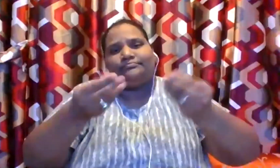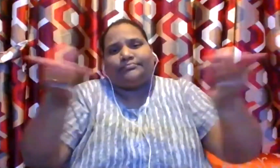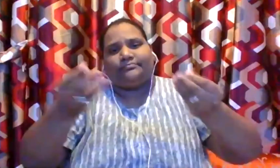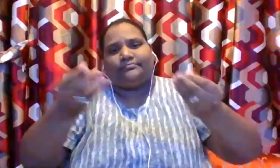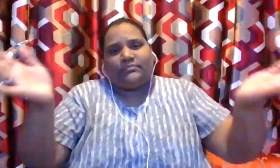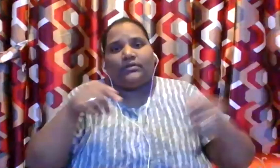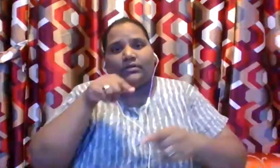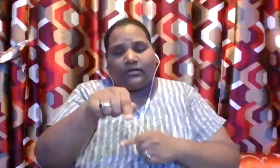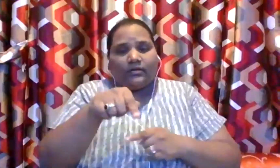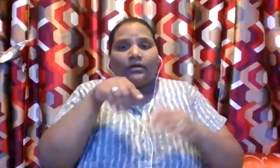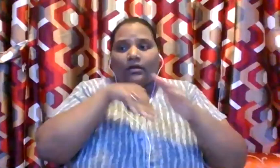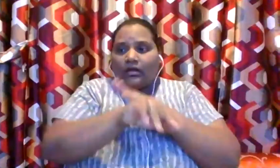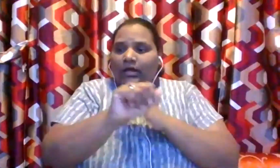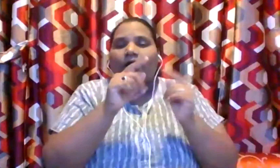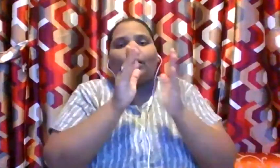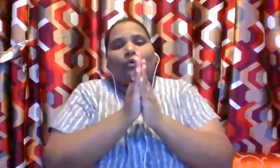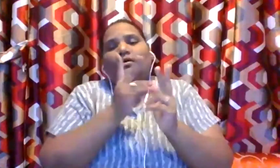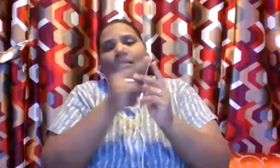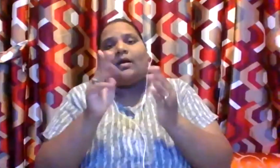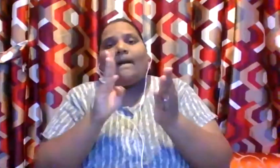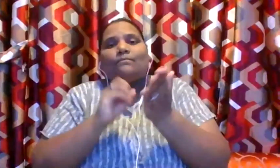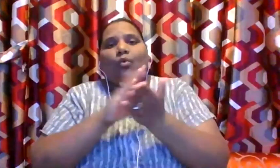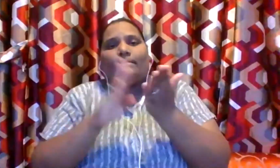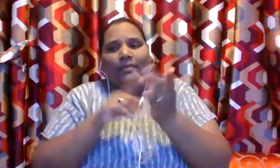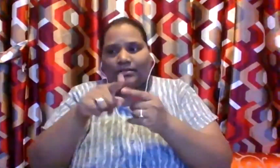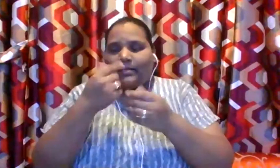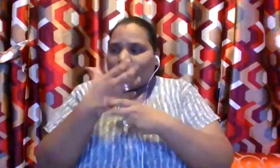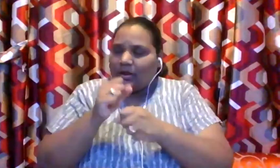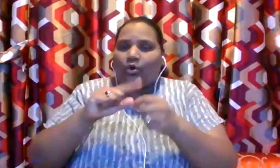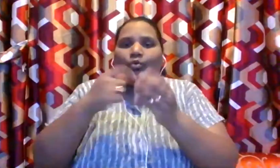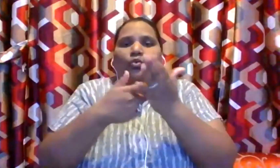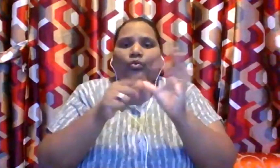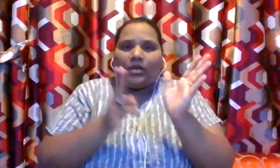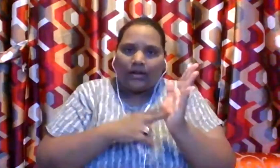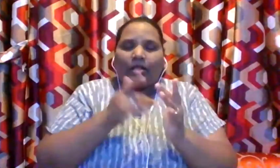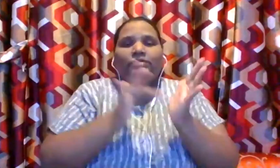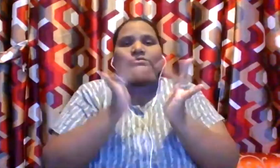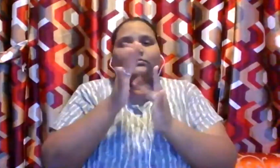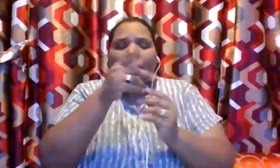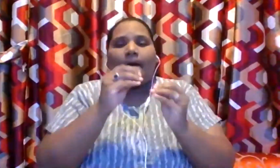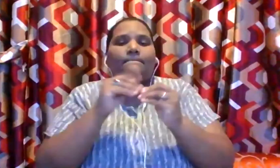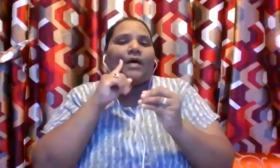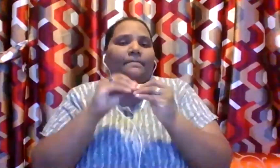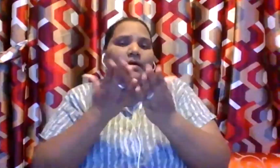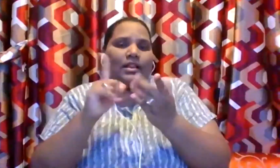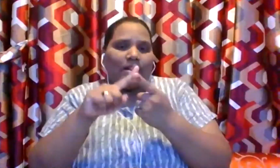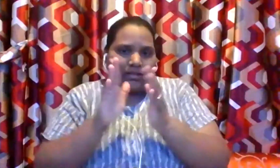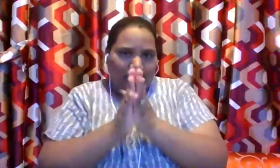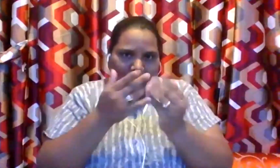scriptures. Muhammad revealed Quran Sharif, Jesus Christ revealed Bible in different languages, and how it